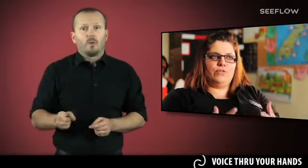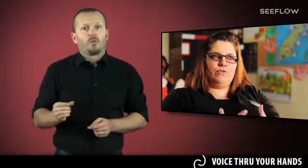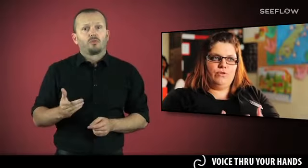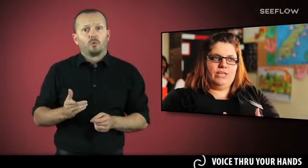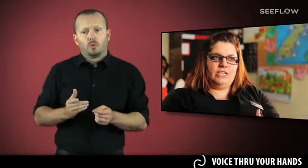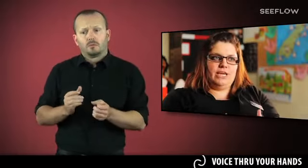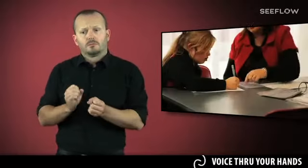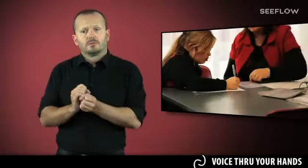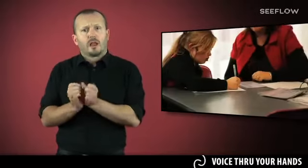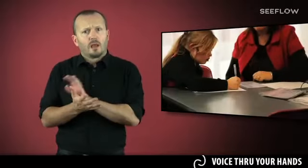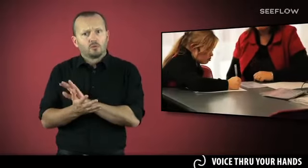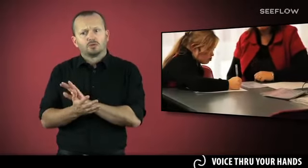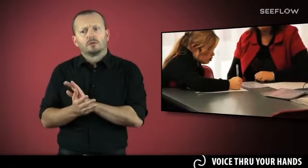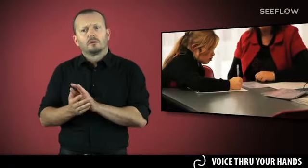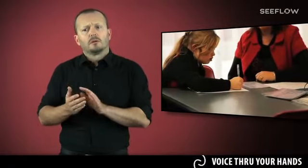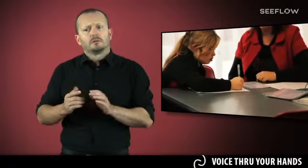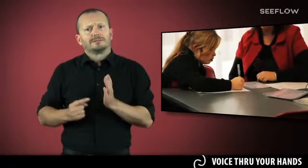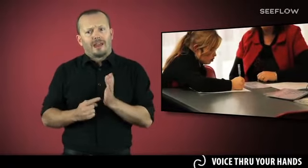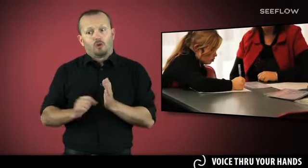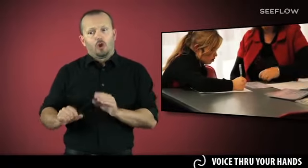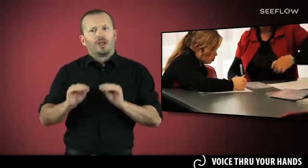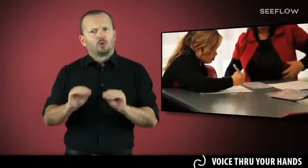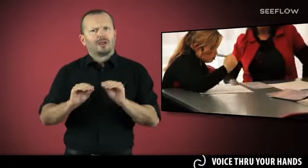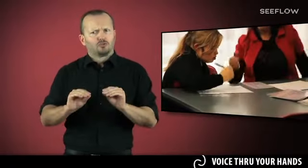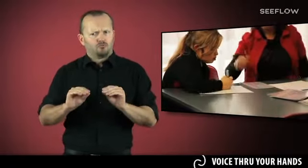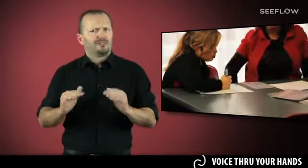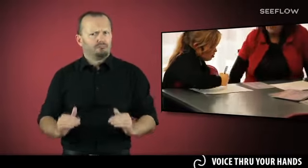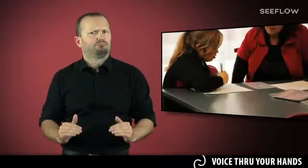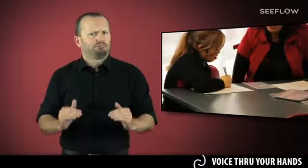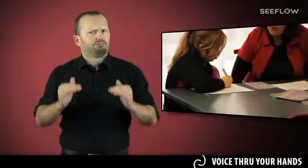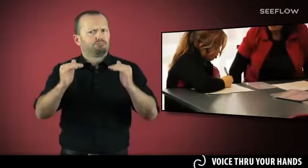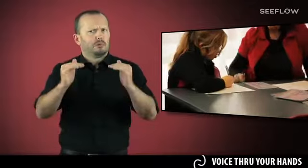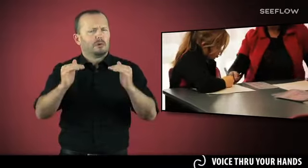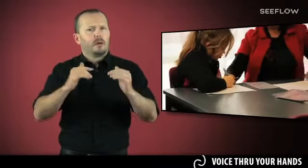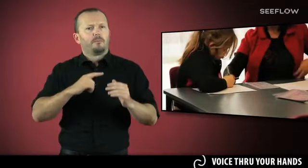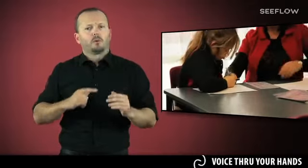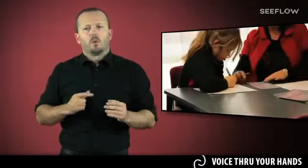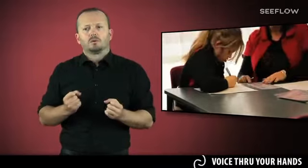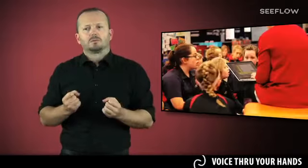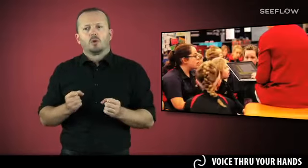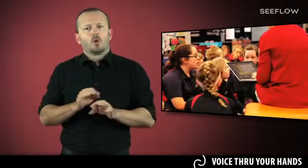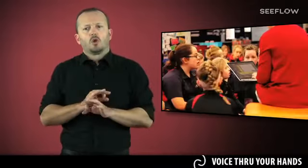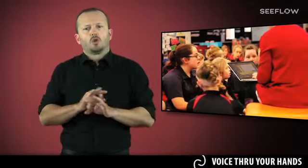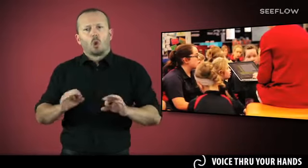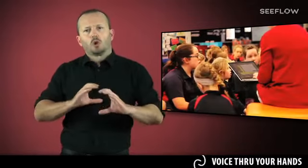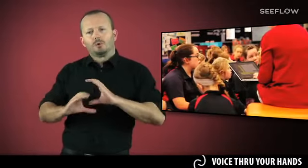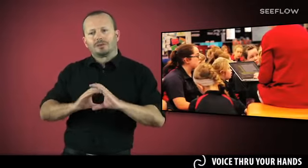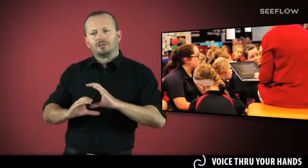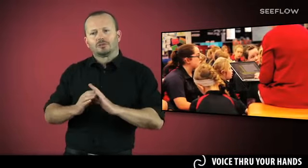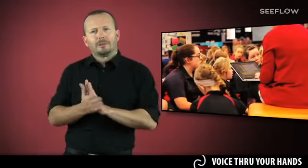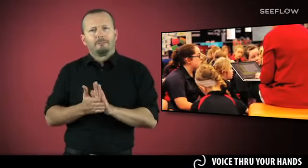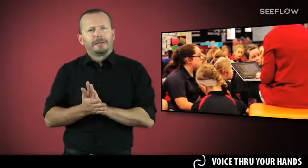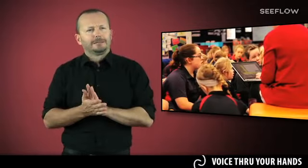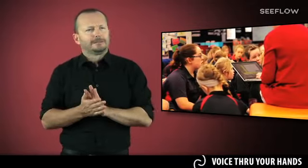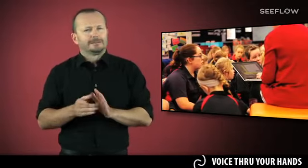move forward through her education, because without a way of communicating, then you don't feel like you belong. You're not going to be ready to